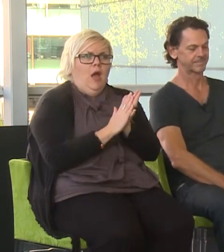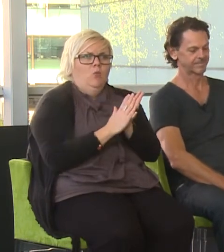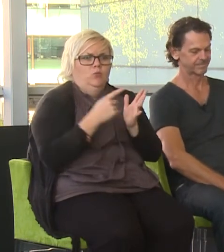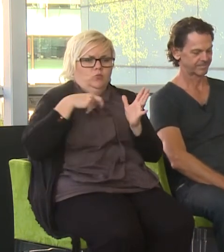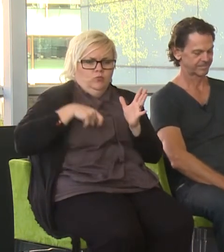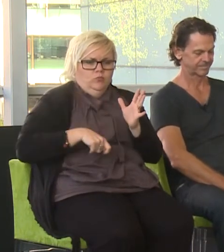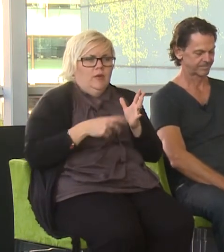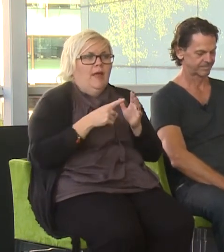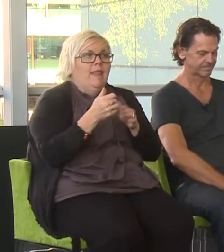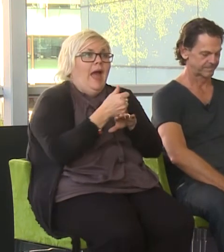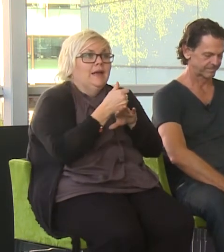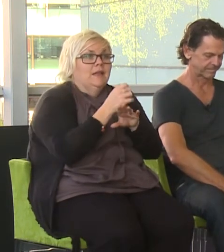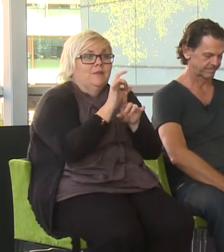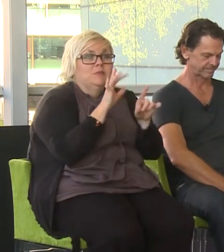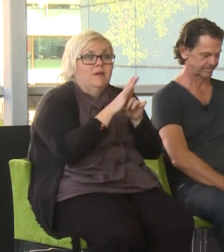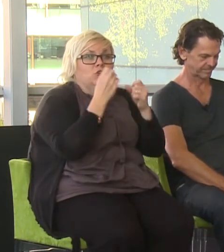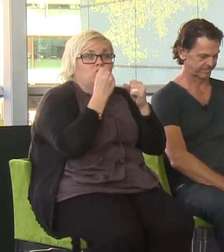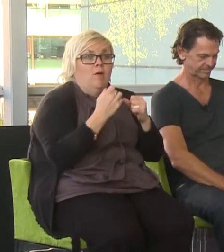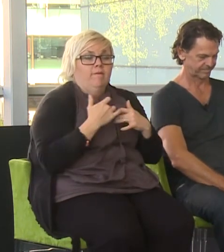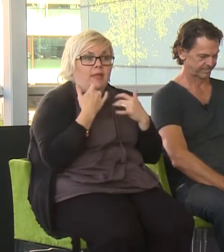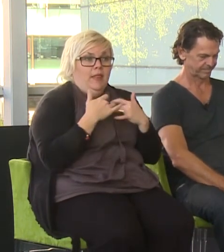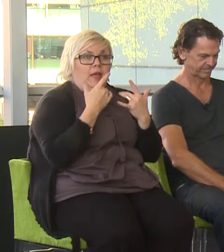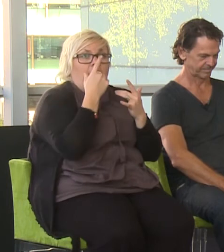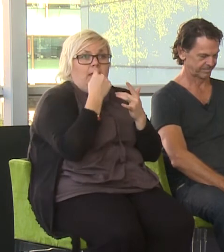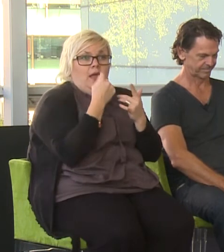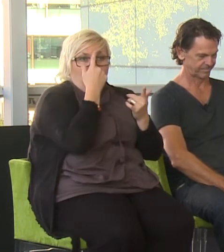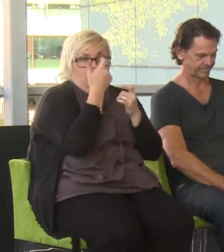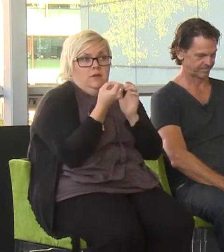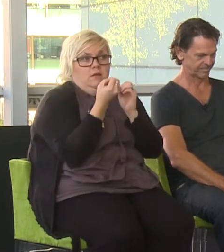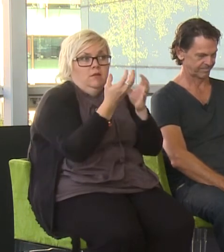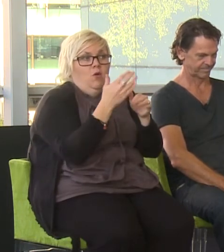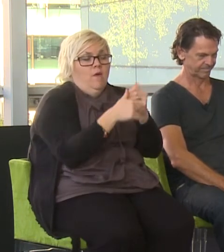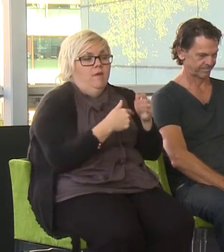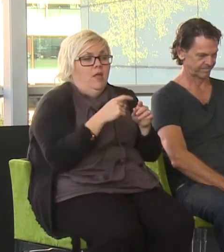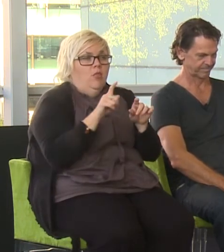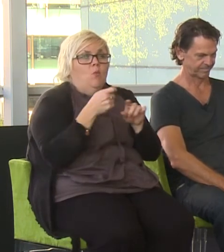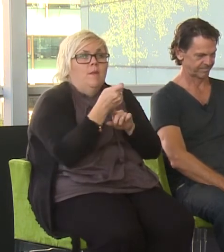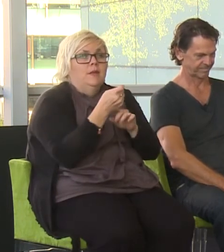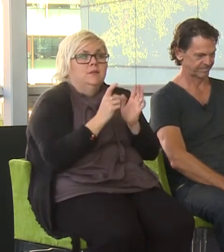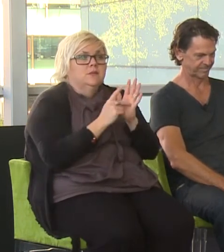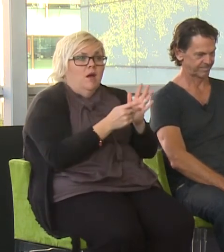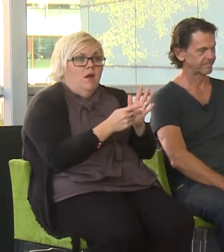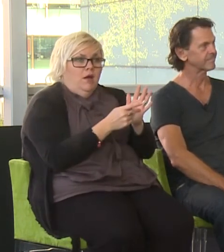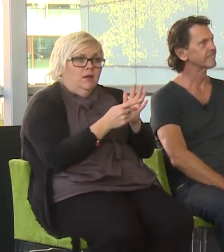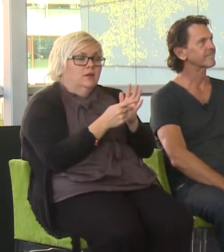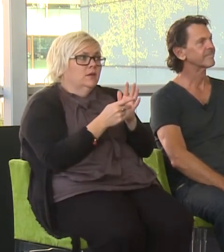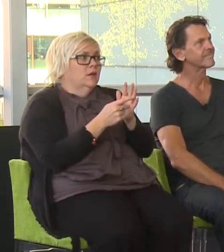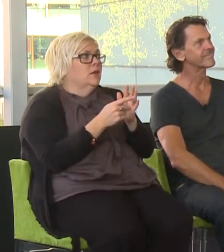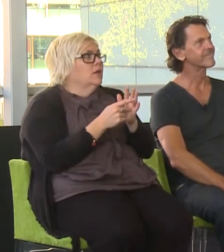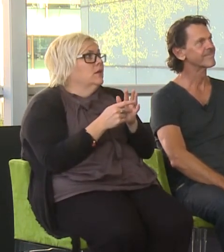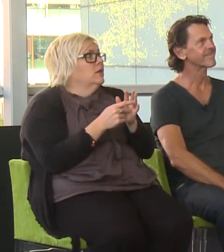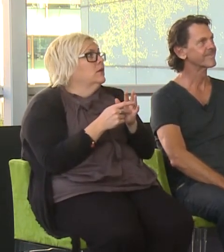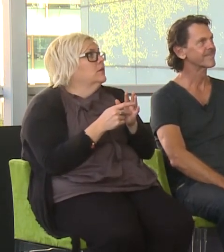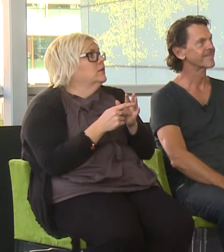actor may also have strong feelings and provide input on the weapon's design. I mean, it's not like I'm going to question